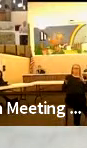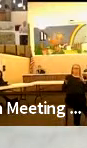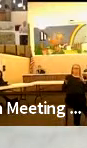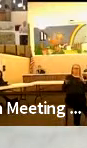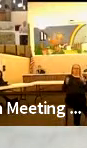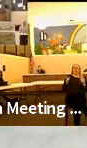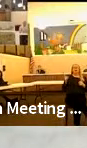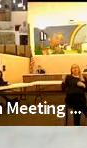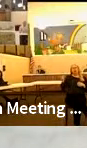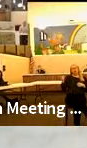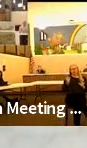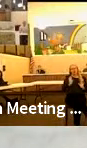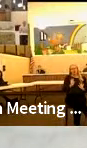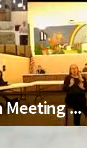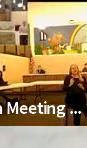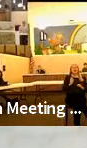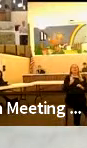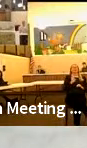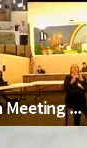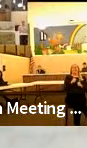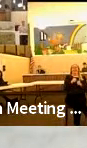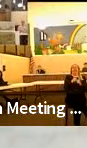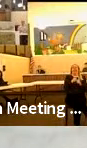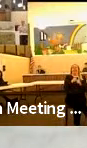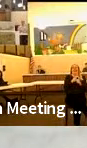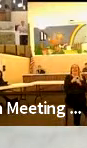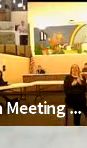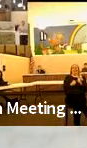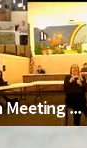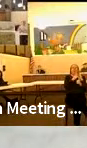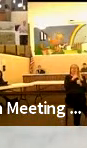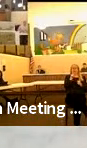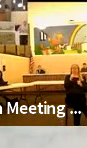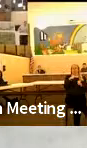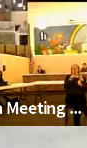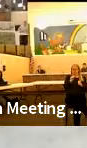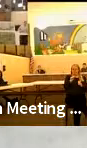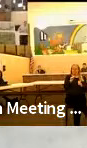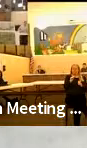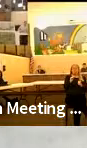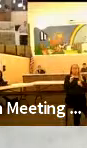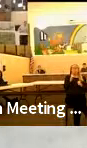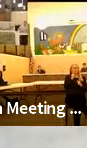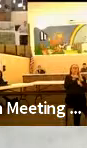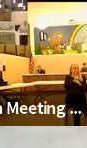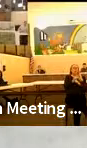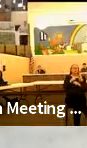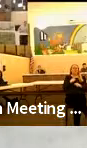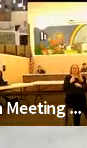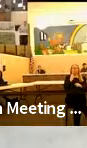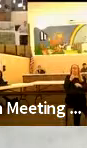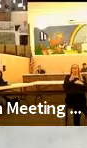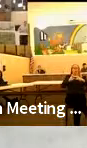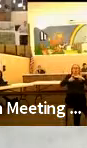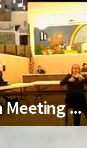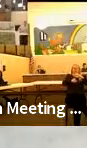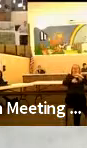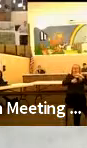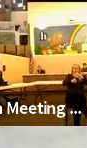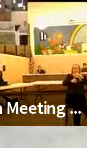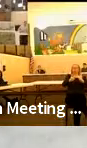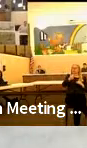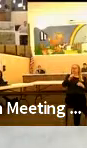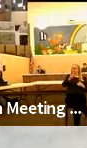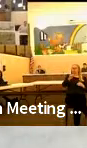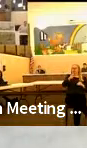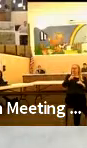EAF there, but there is, for starters, every single one of these has at a minimum 1 garage space and